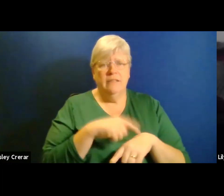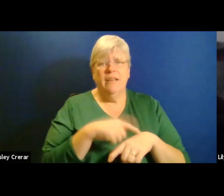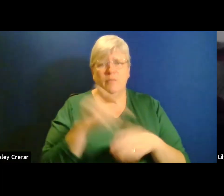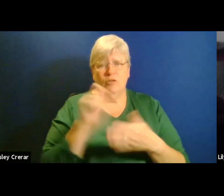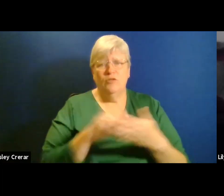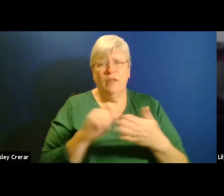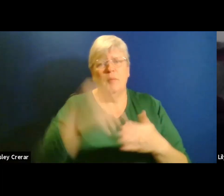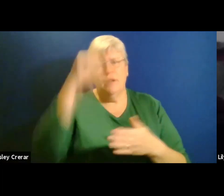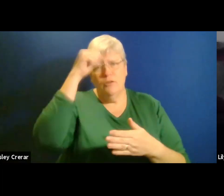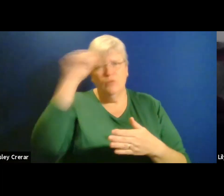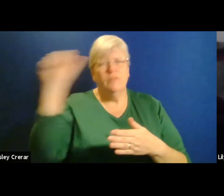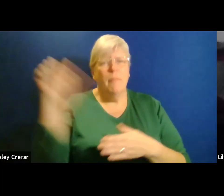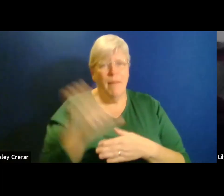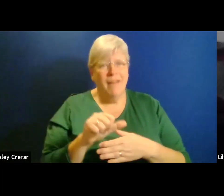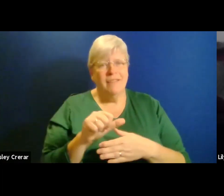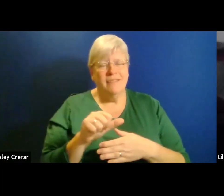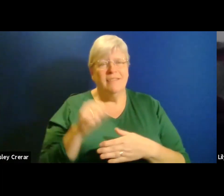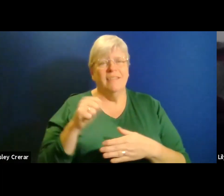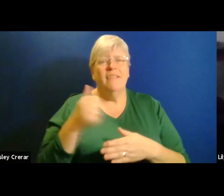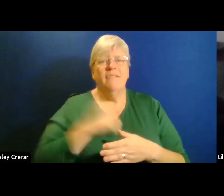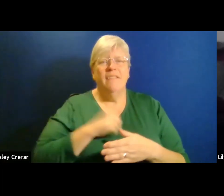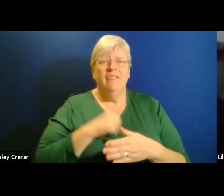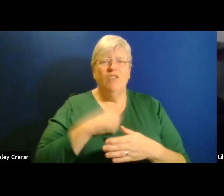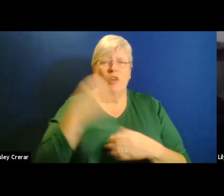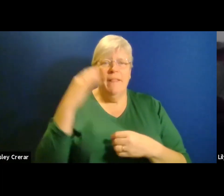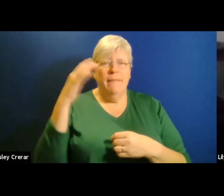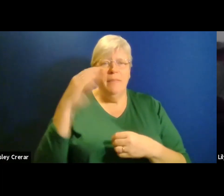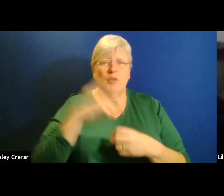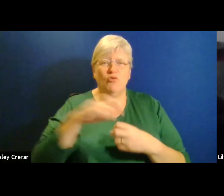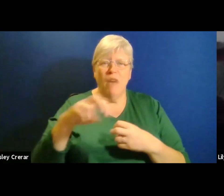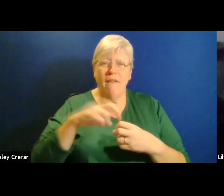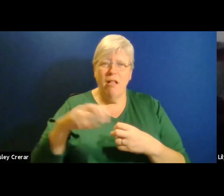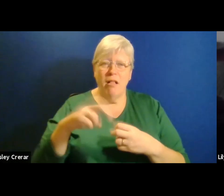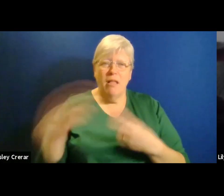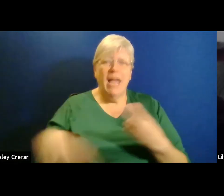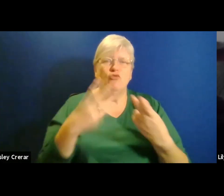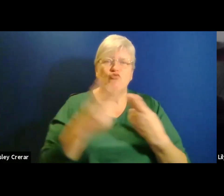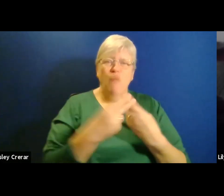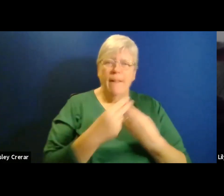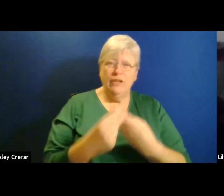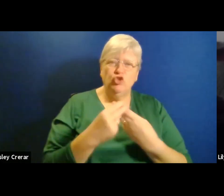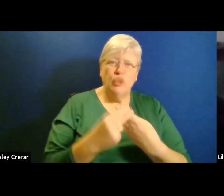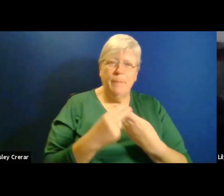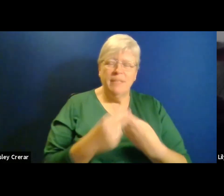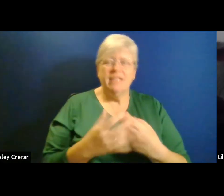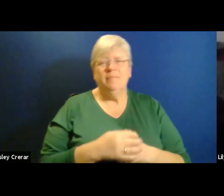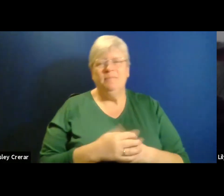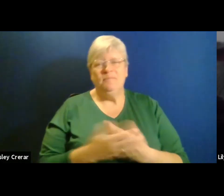must. And her favourite themes to write about include travel and relationships. So I'll